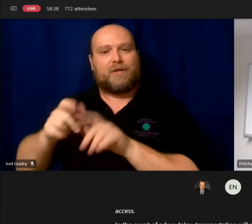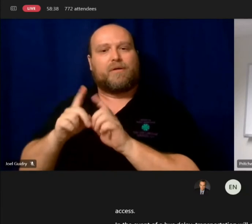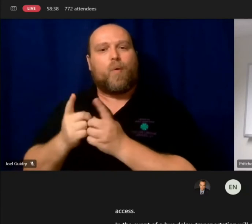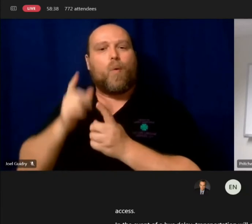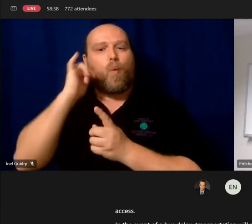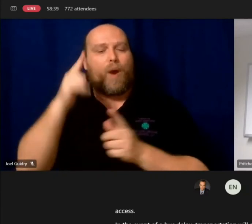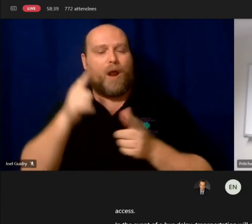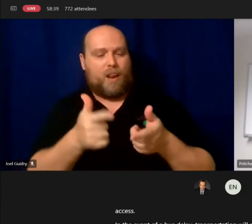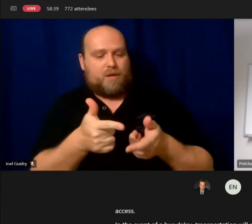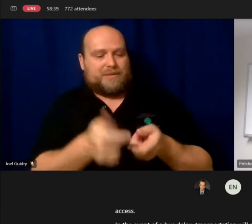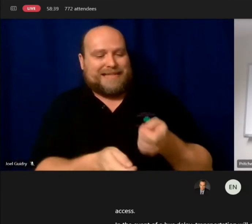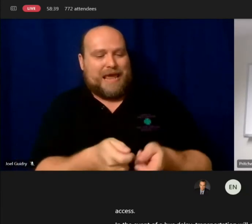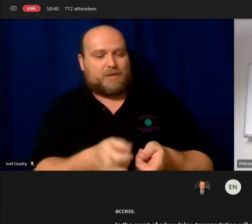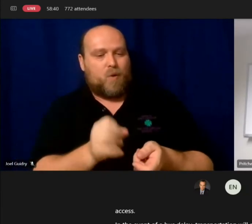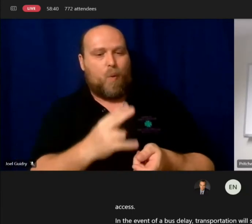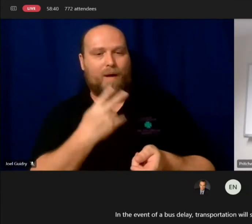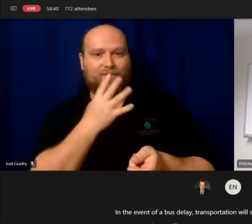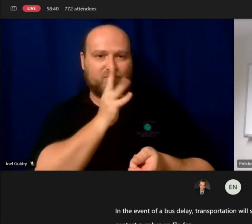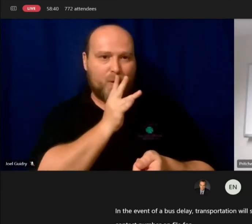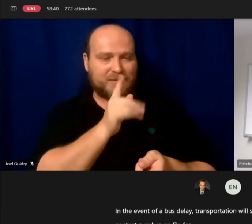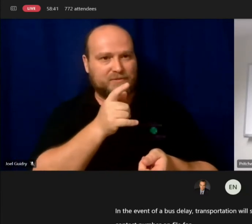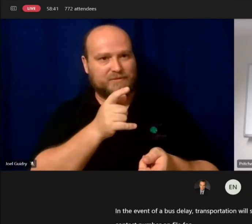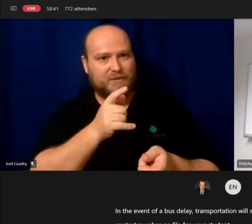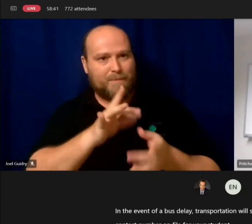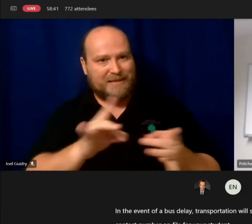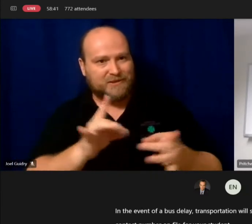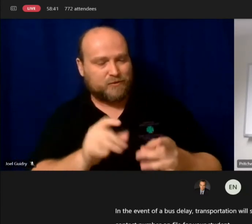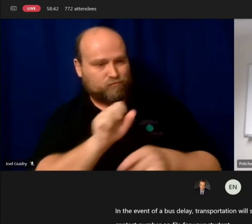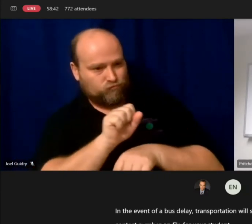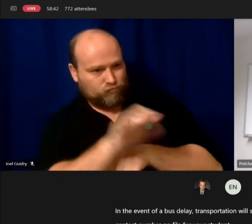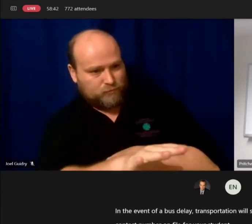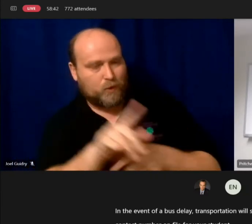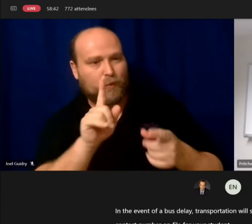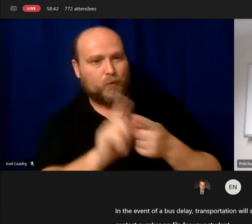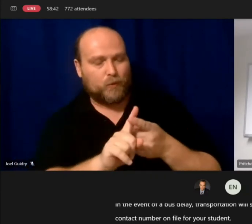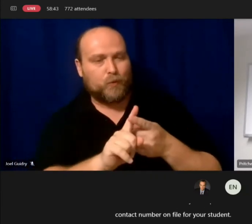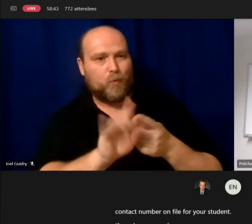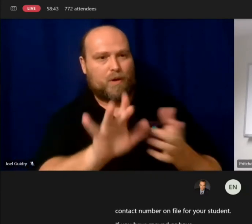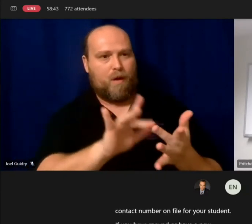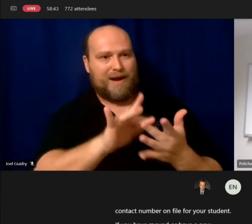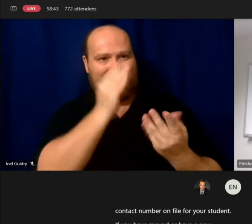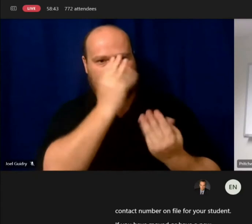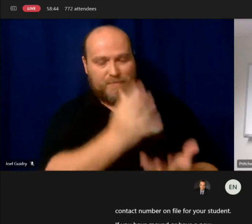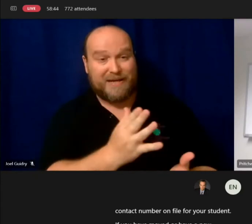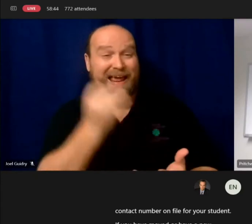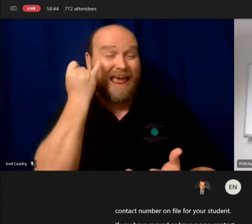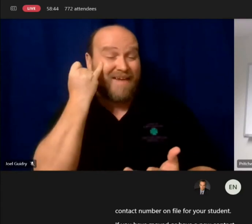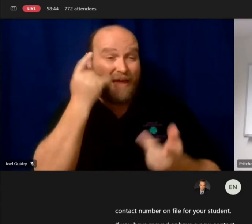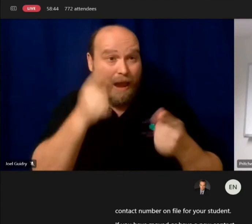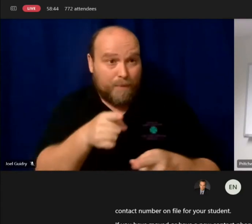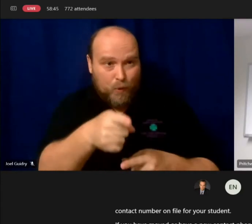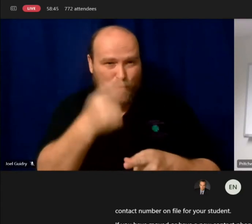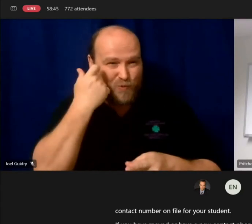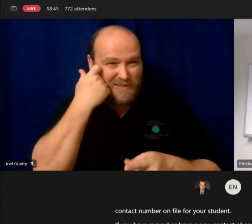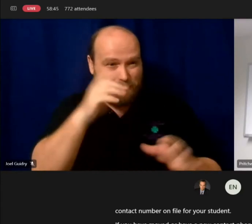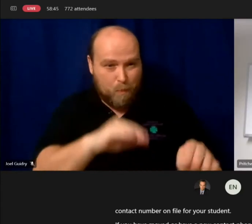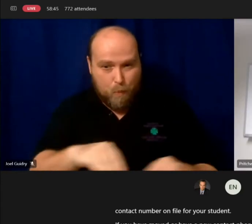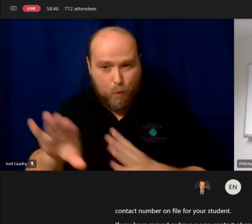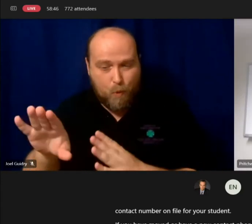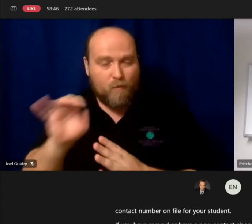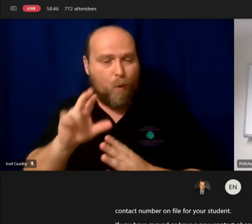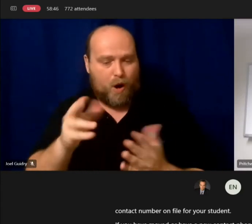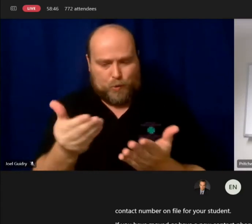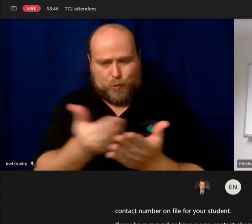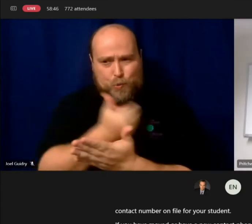on file for your student. If you have moved or have a new contact phone number, please update your student's information with